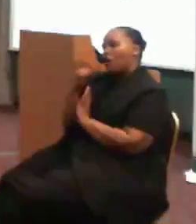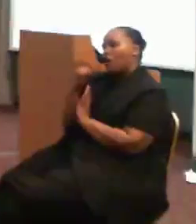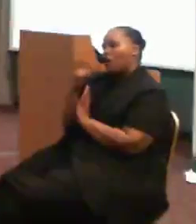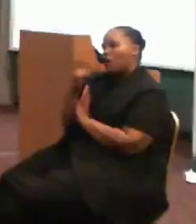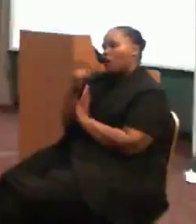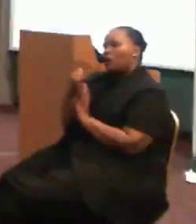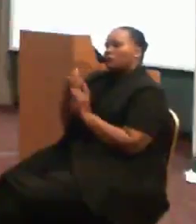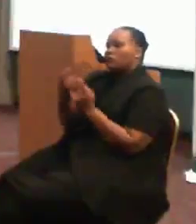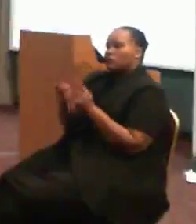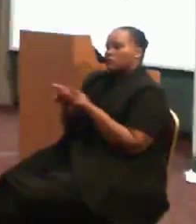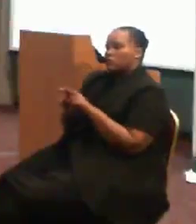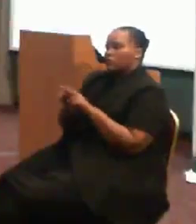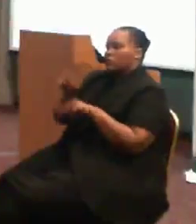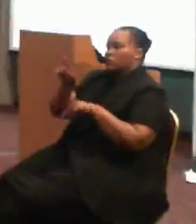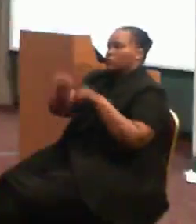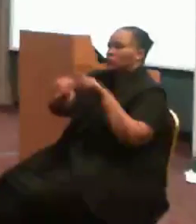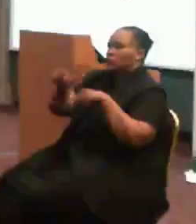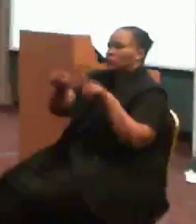drop 10%. So